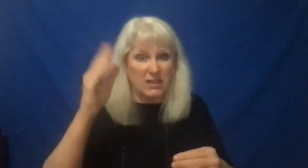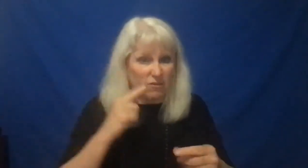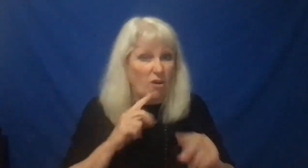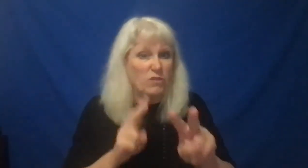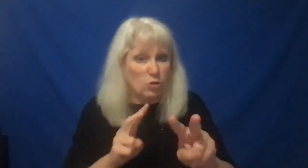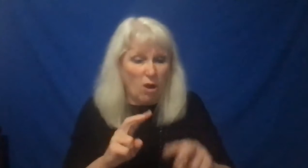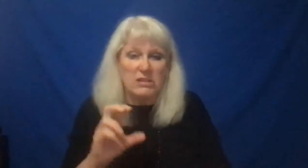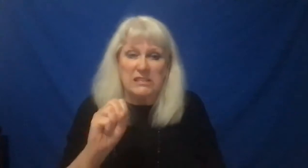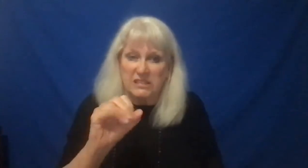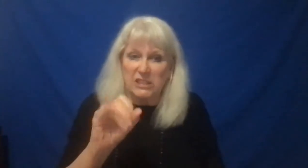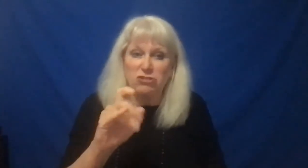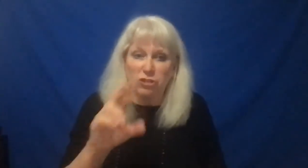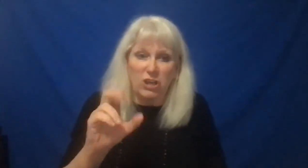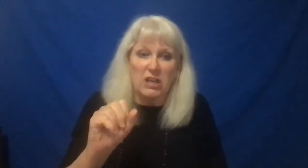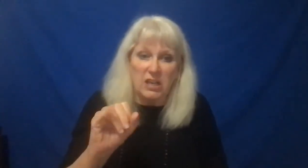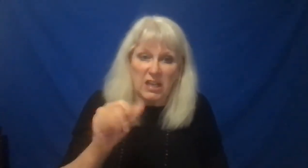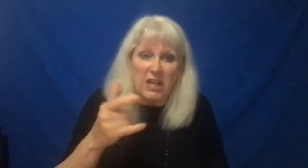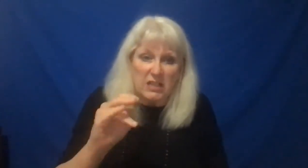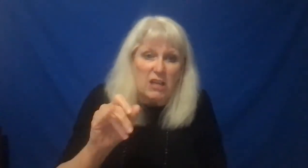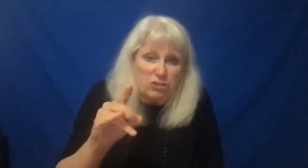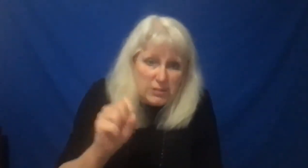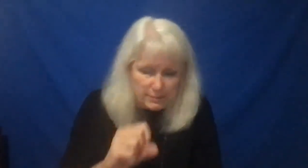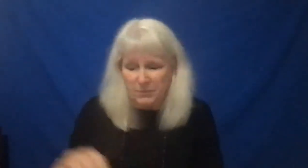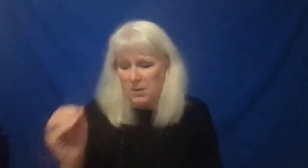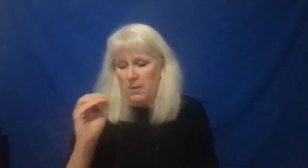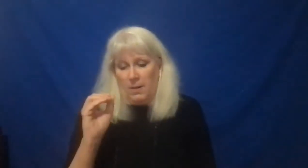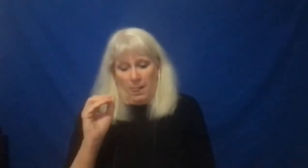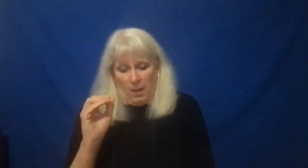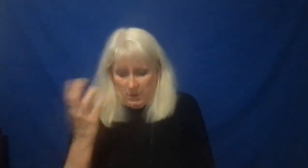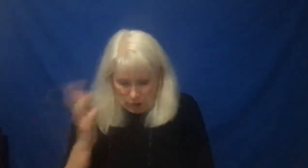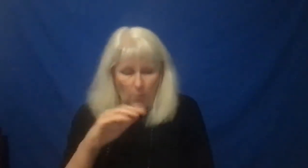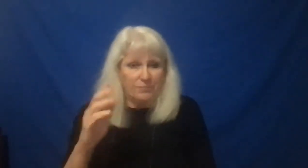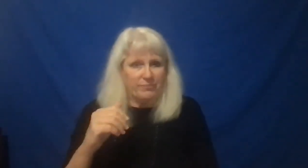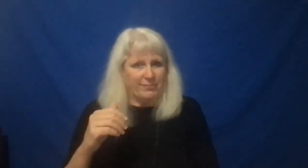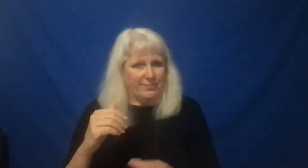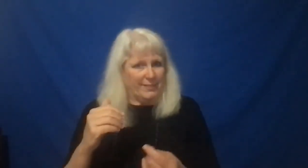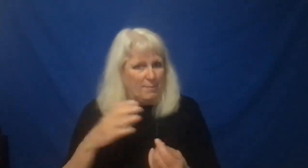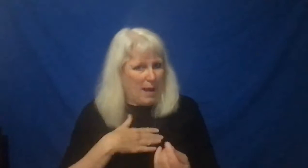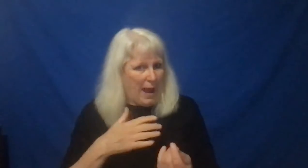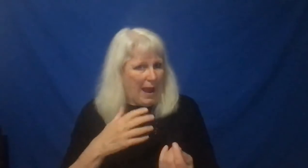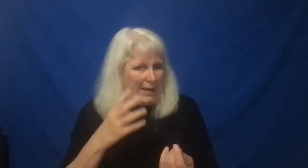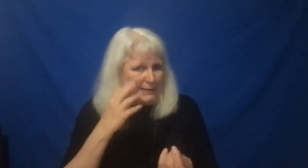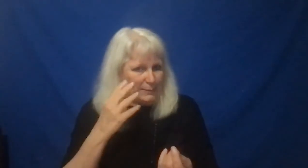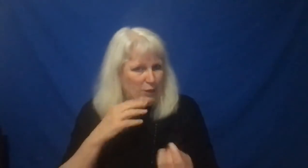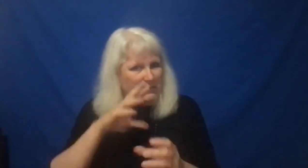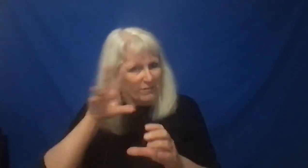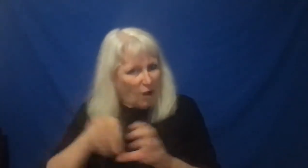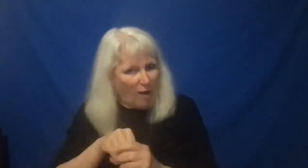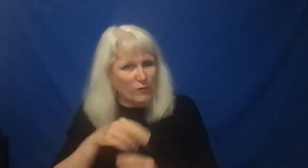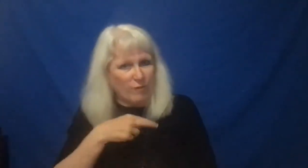I have attended many events throughout my religious life, and that are dedicated to